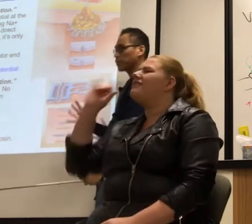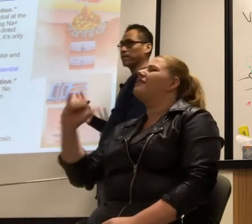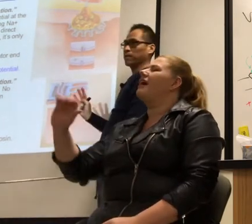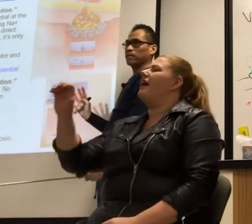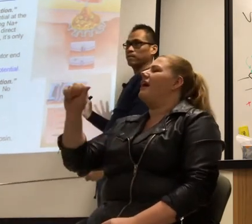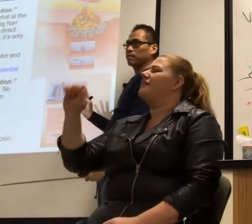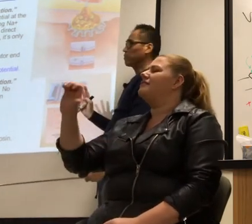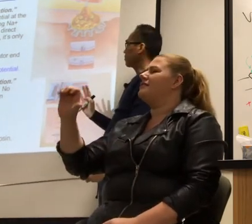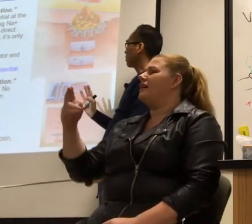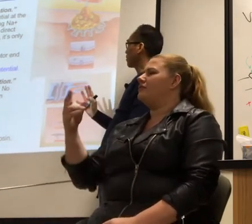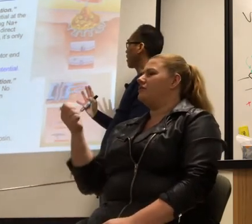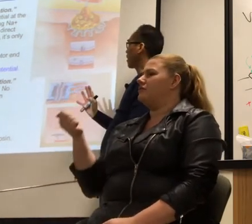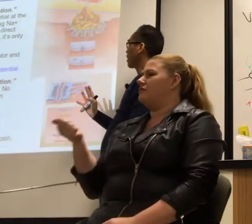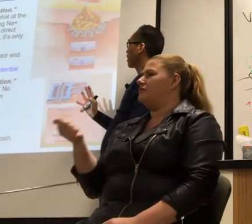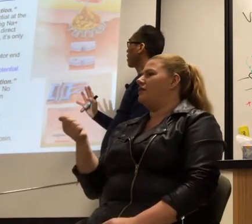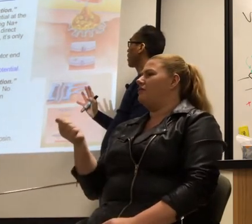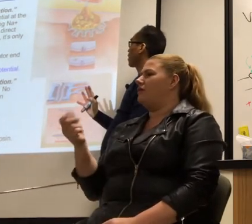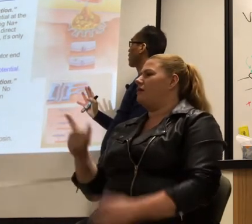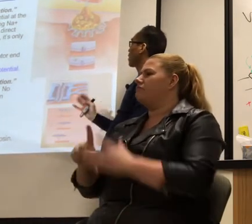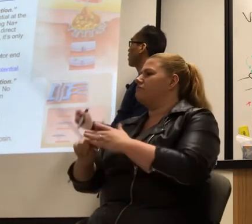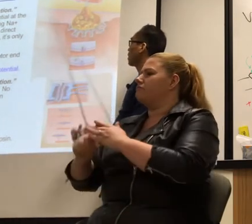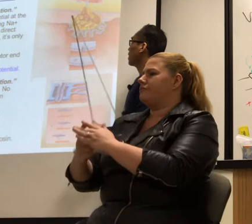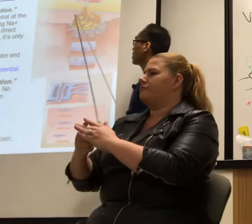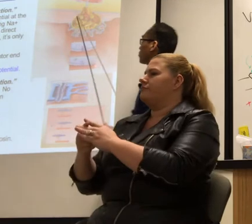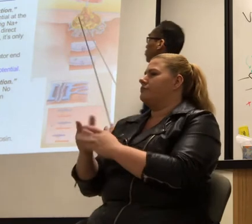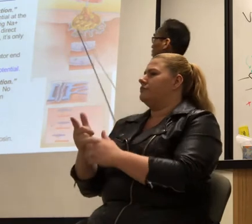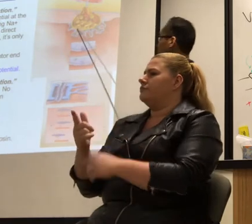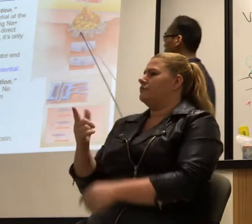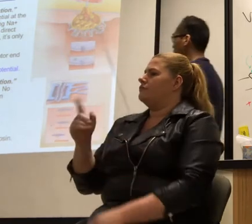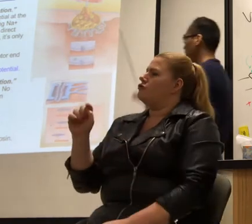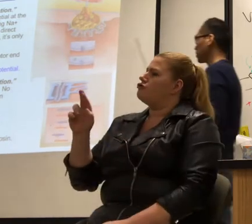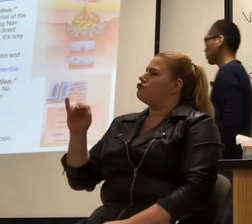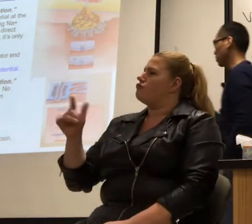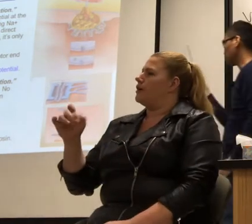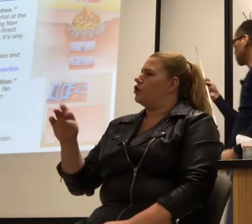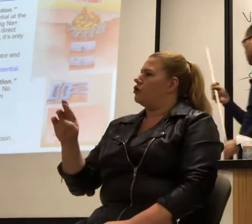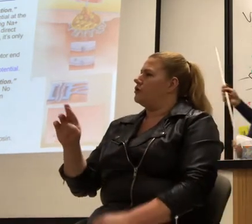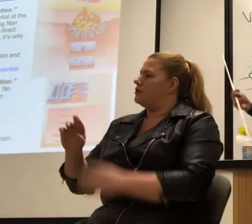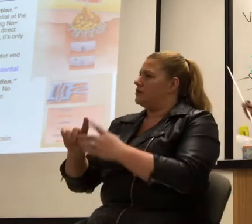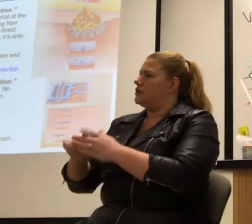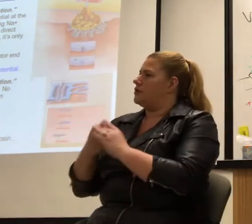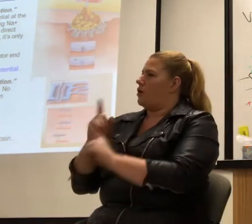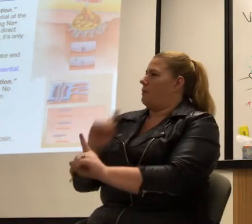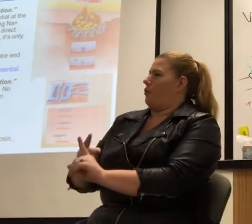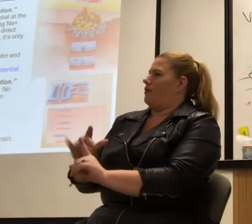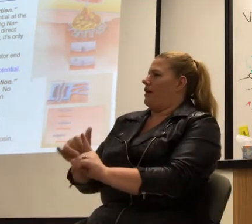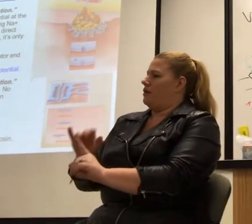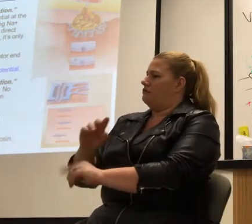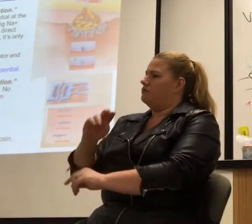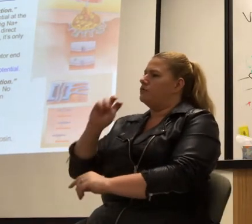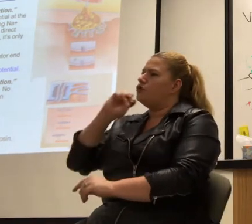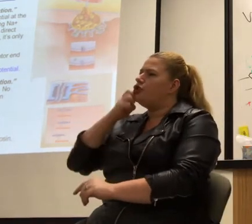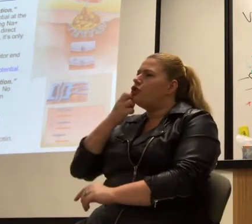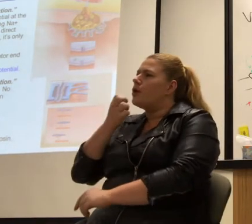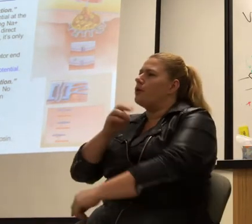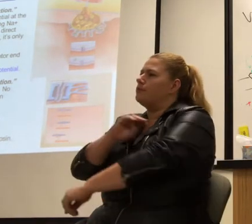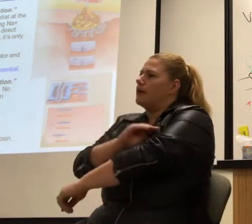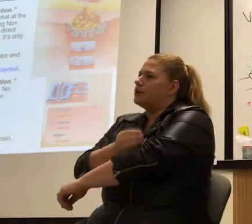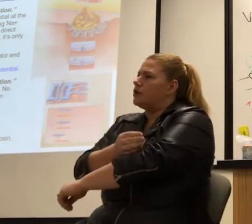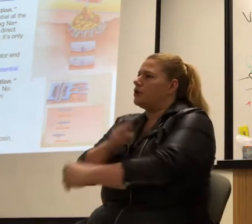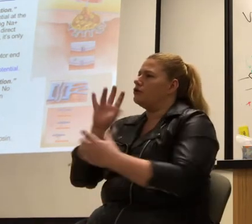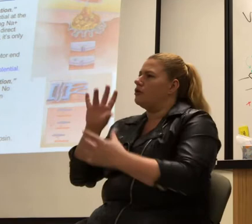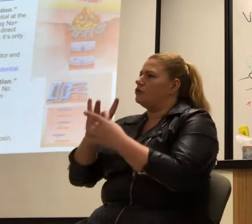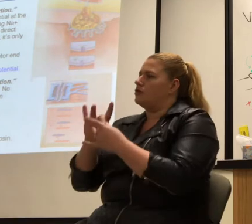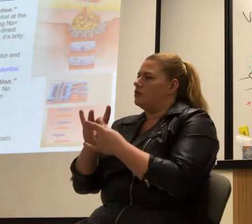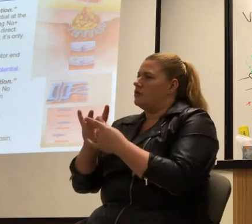a trigger, okay? It's the trigger at the neuromuscular junction. Does ACH